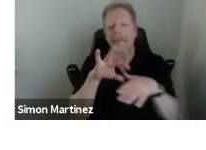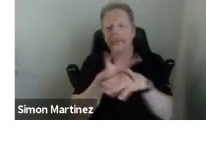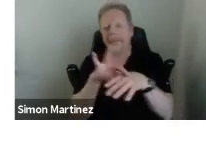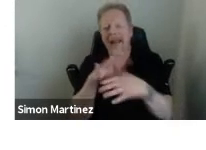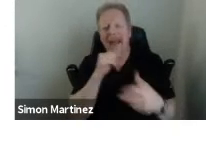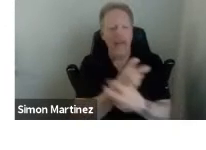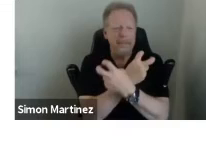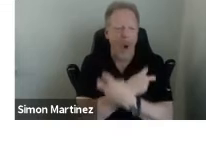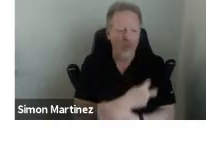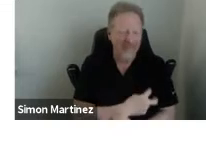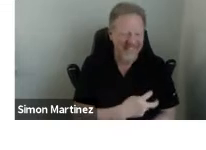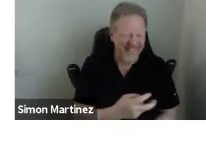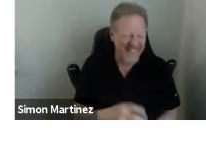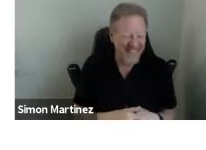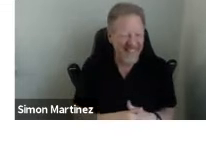know,